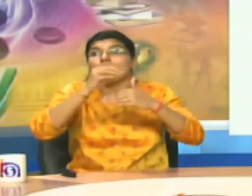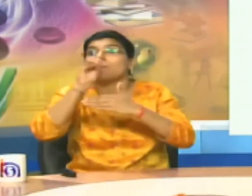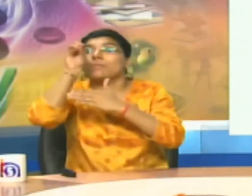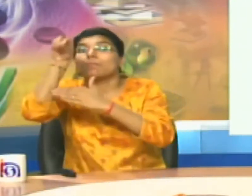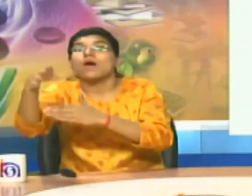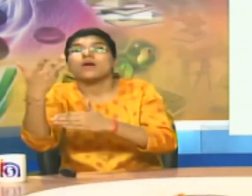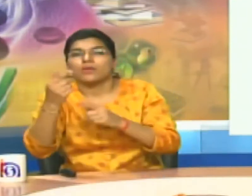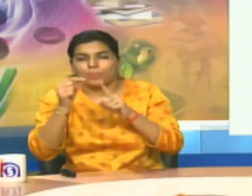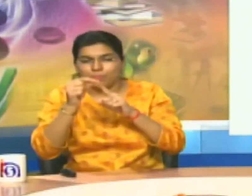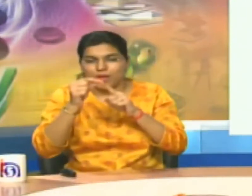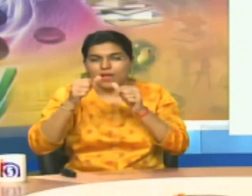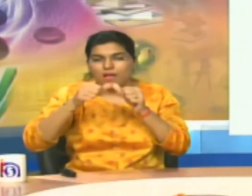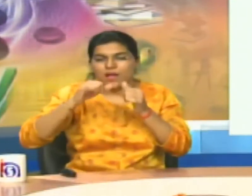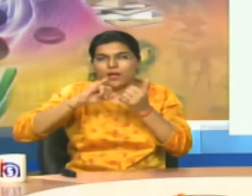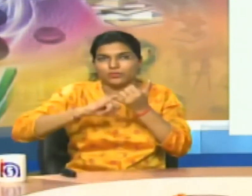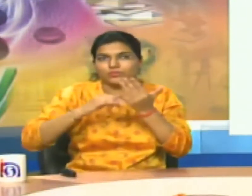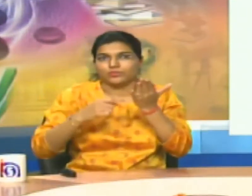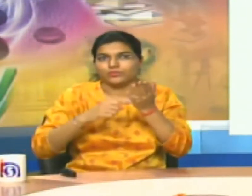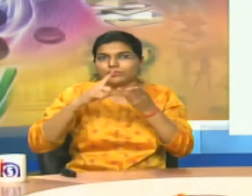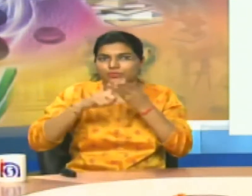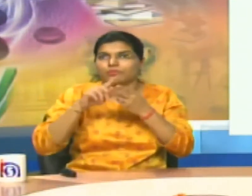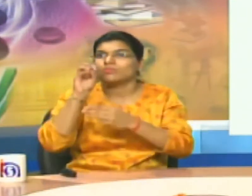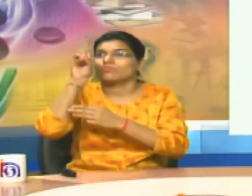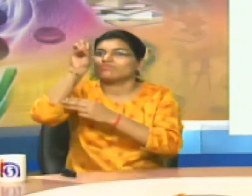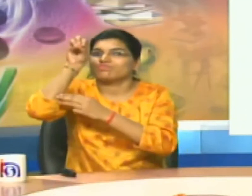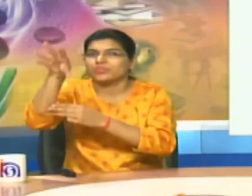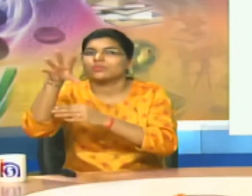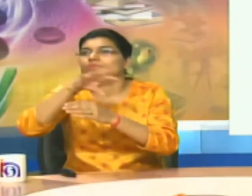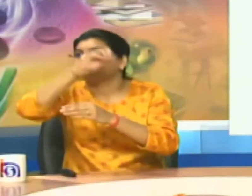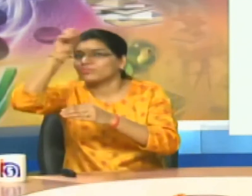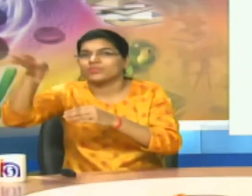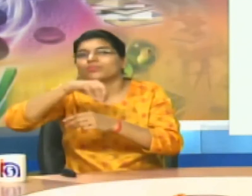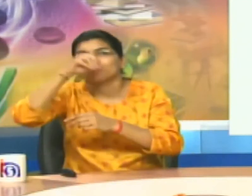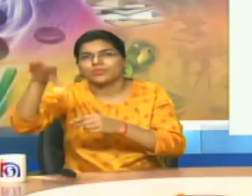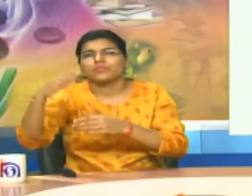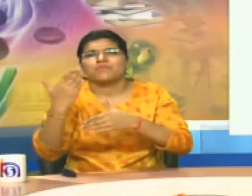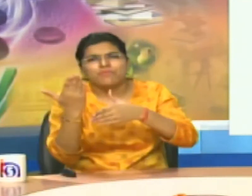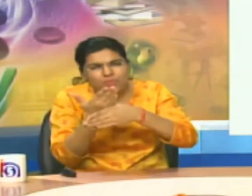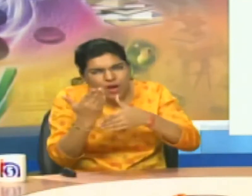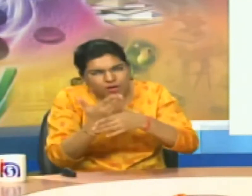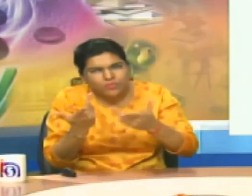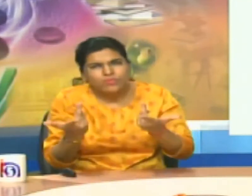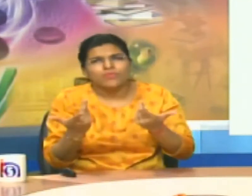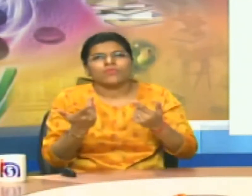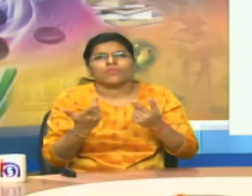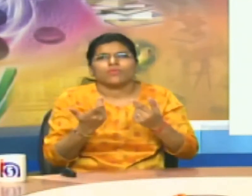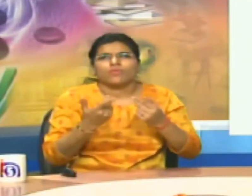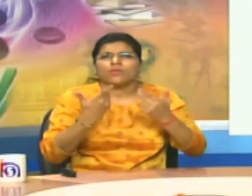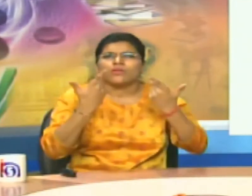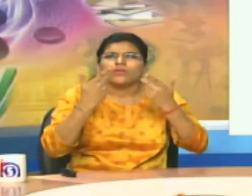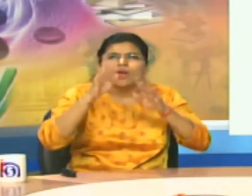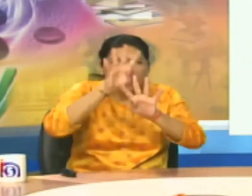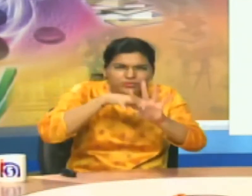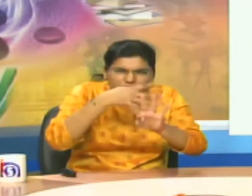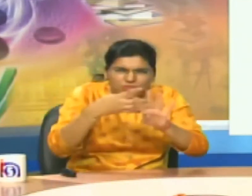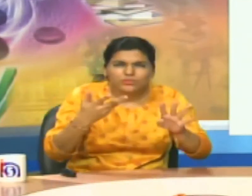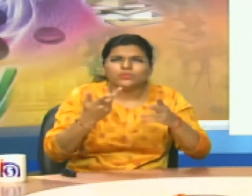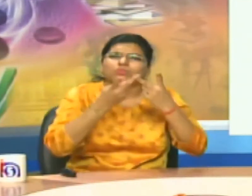Or you can just copy and then paste at some other place in any file or